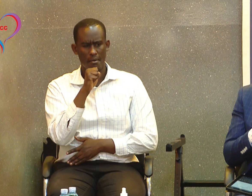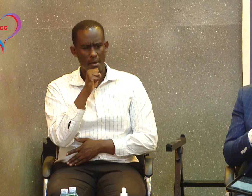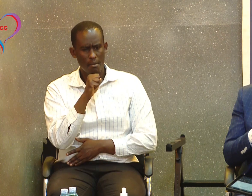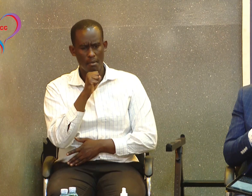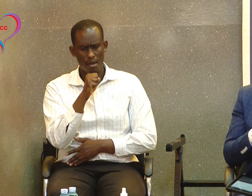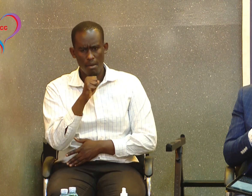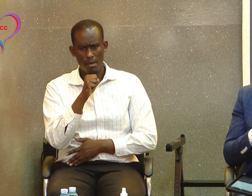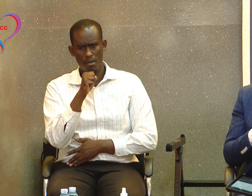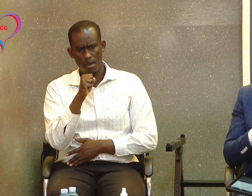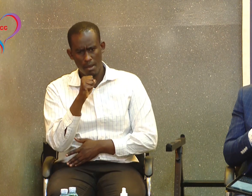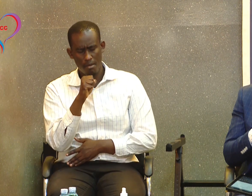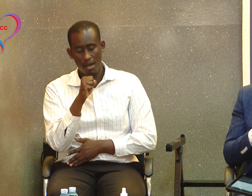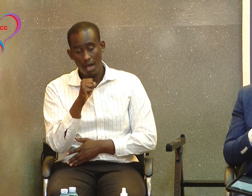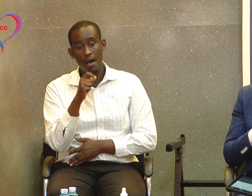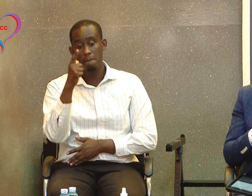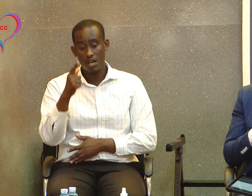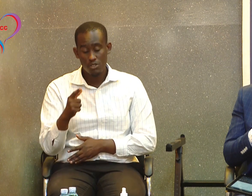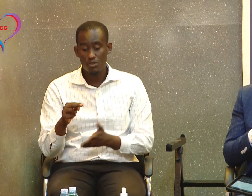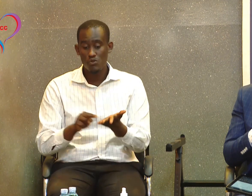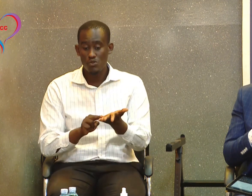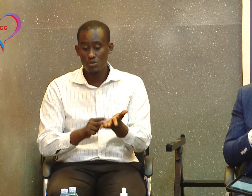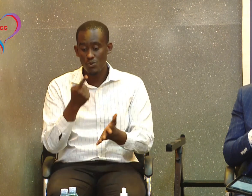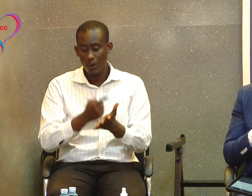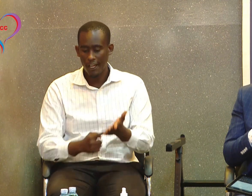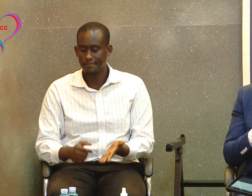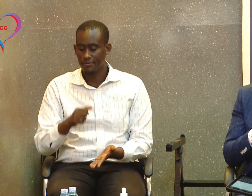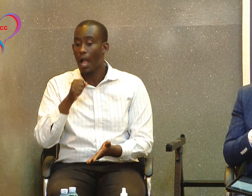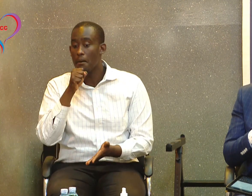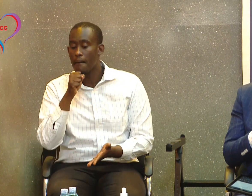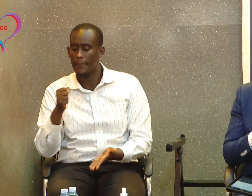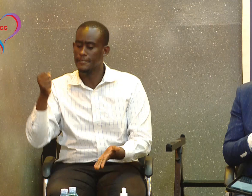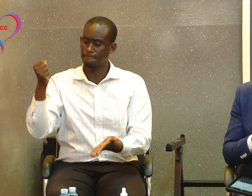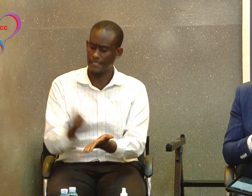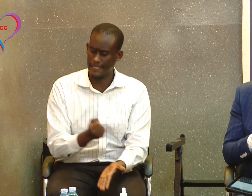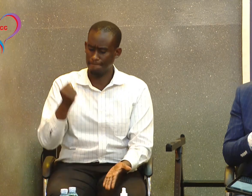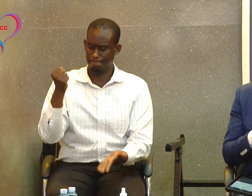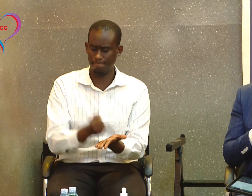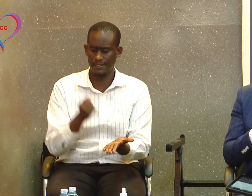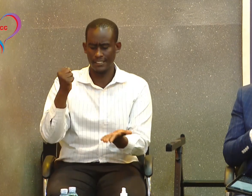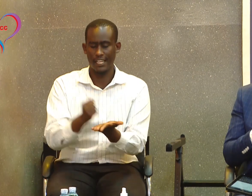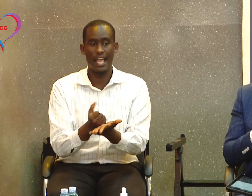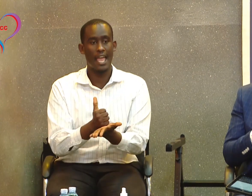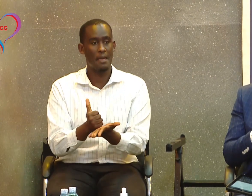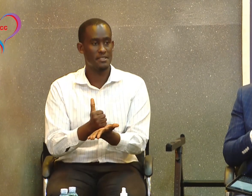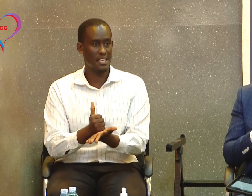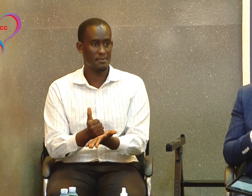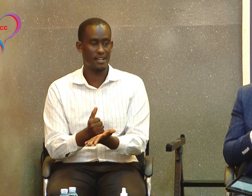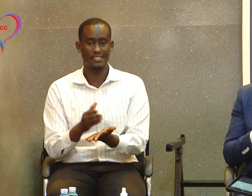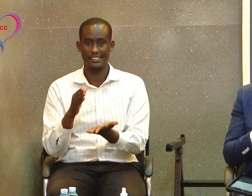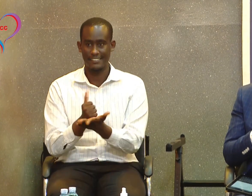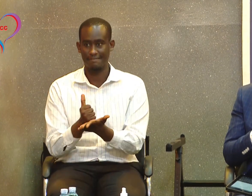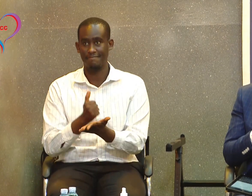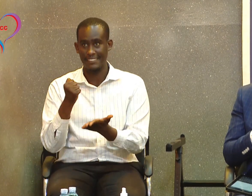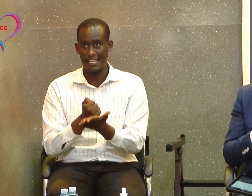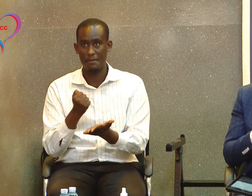ayinza ogifuula ekisekula ebinyeebwa. If you give this microphone that I'm holding to someone who doesn't know its use,